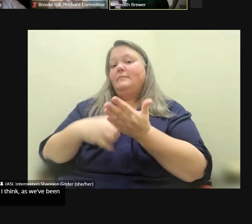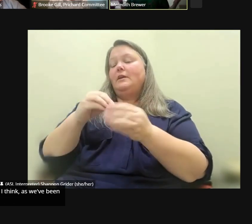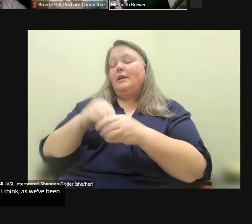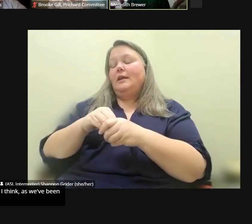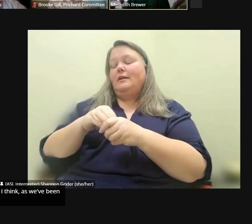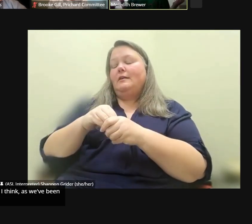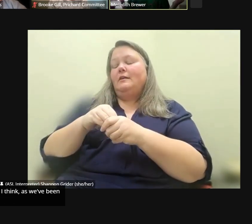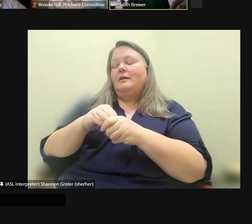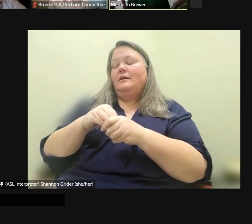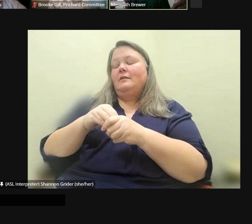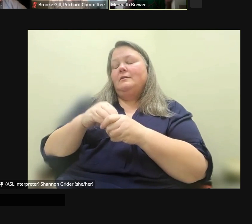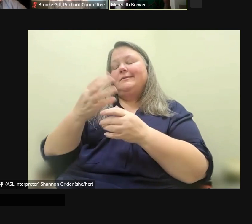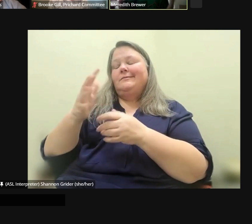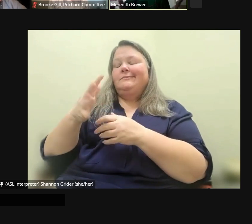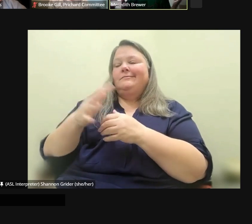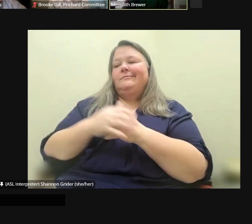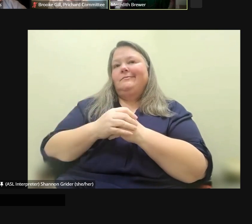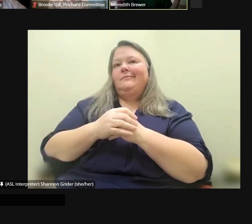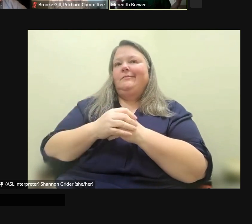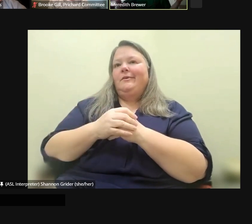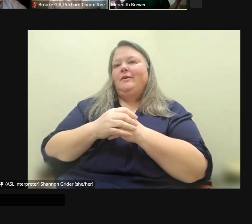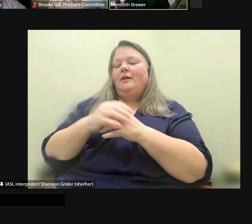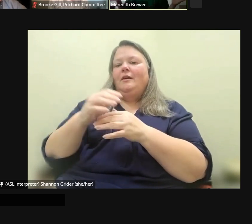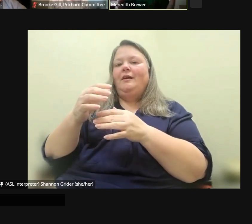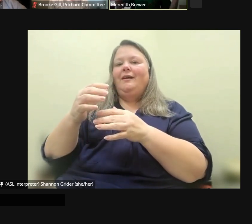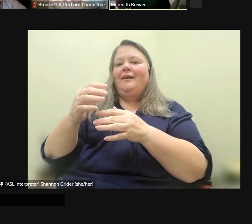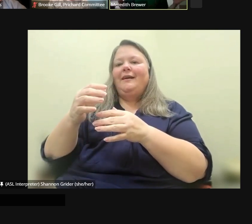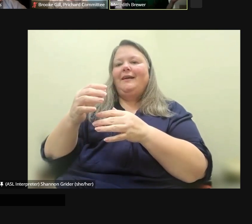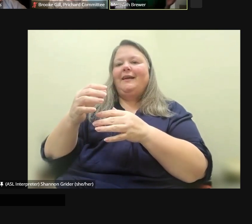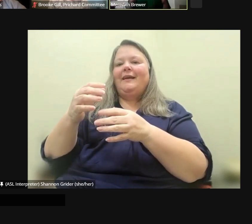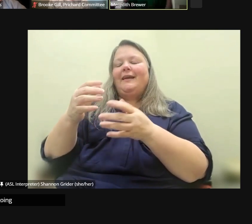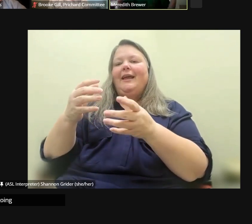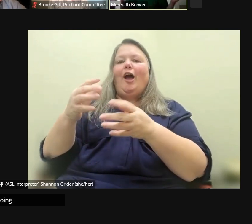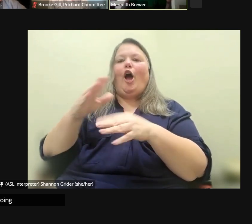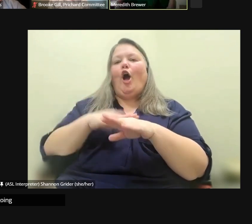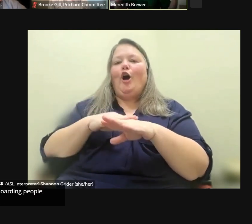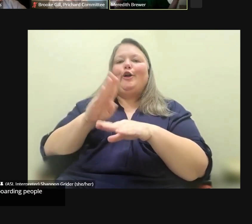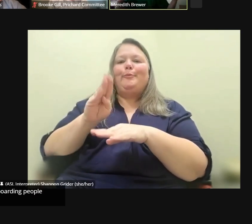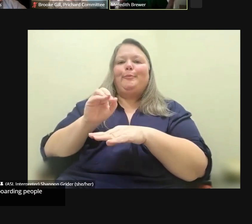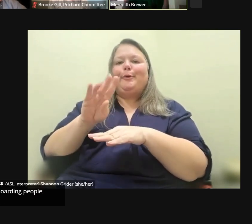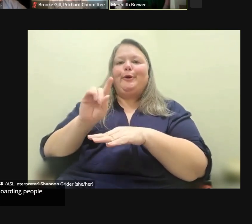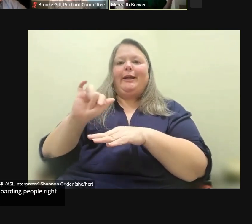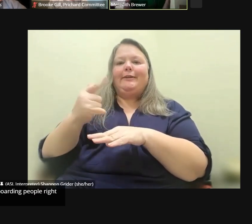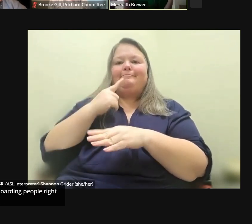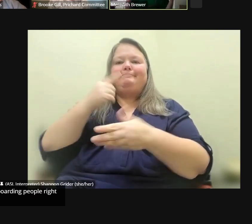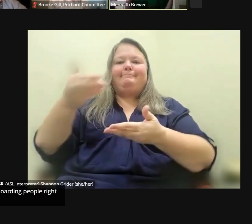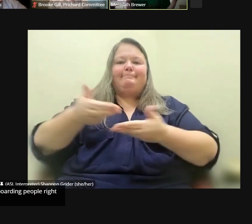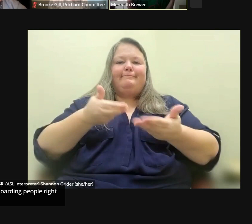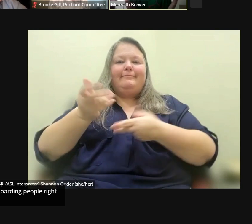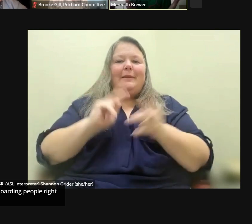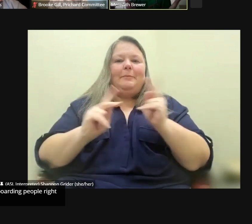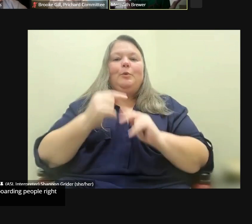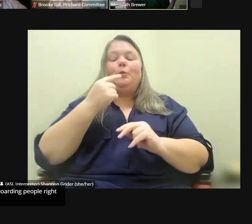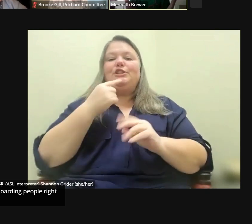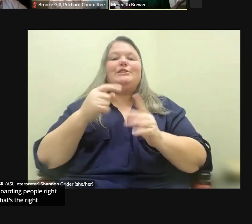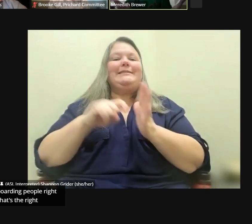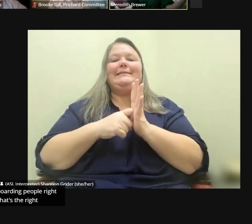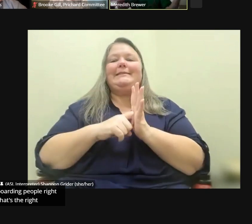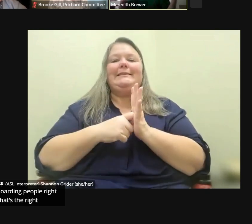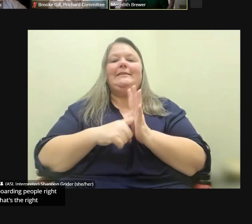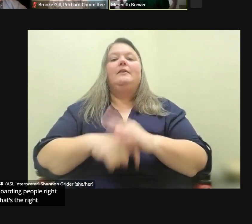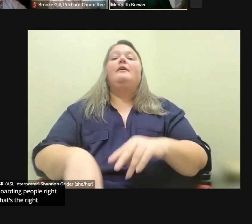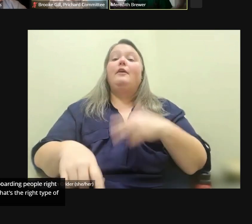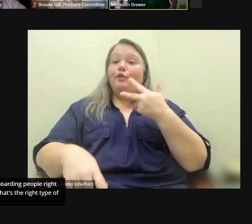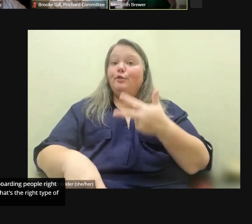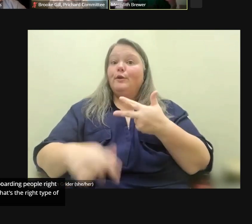sort of a space of sort of onboarding people, right? Like it's these 3 big ideas. That's the right type of language that we need, right? To sort